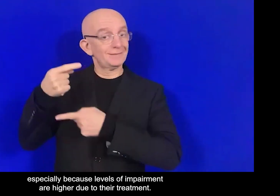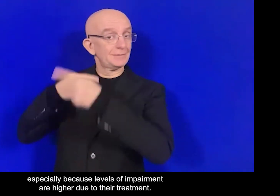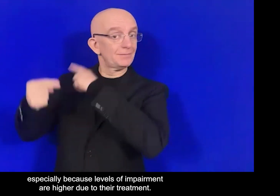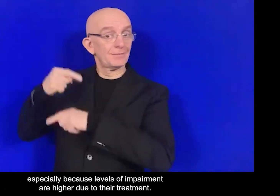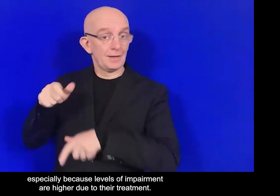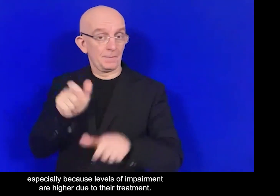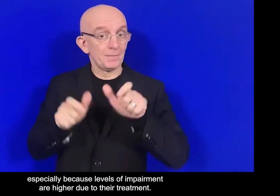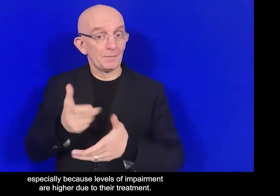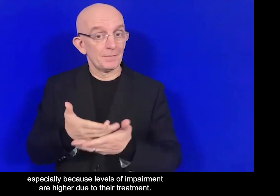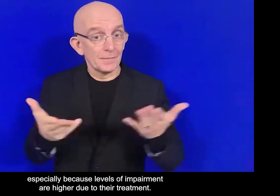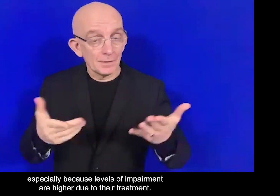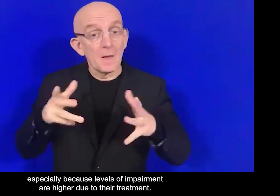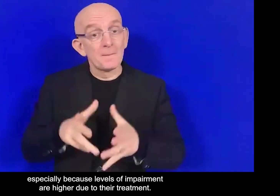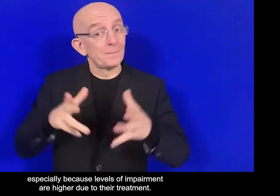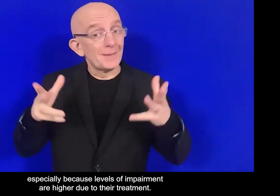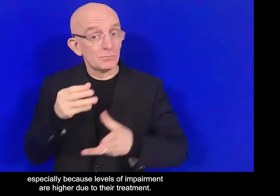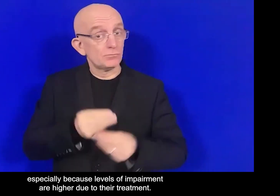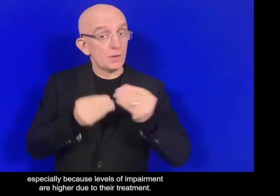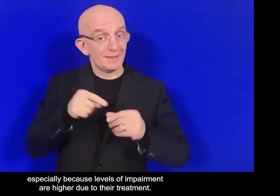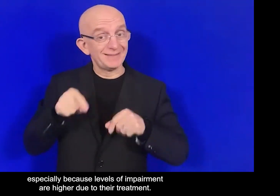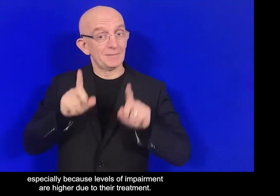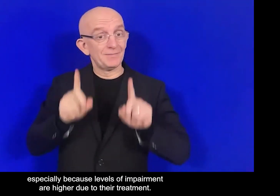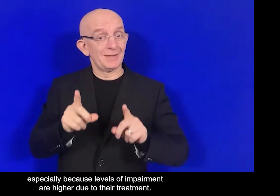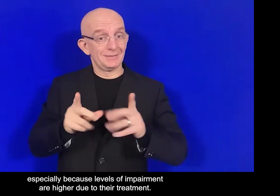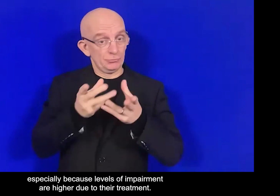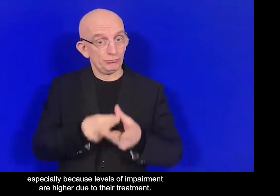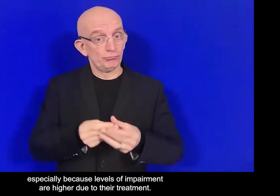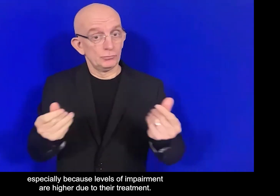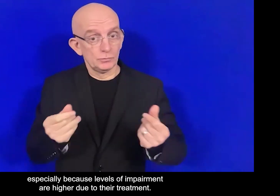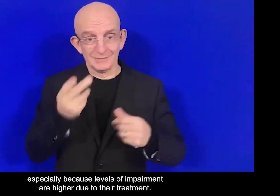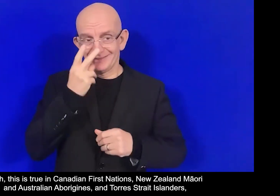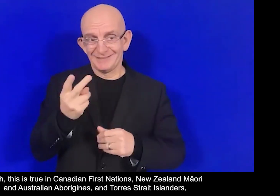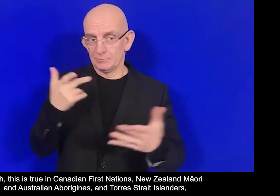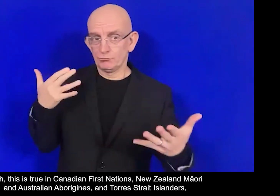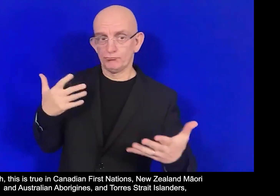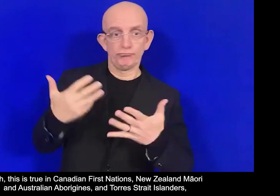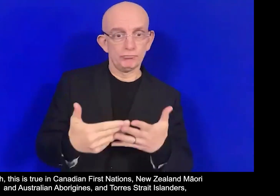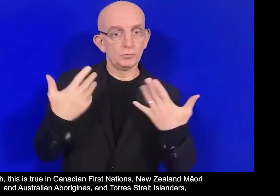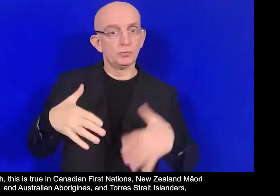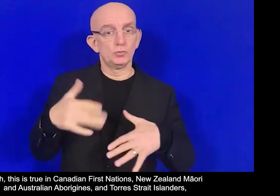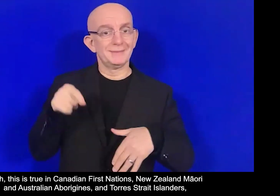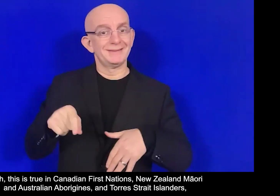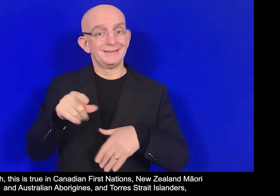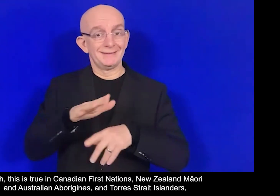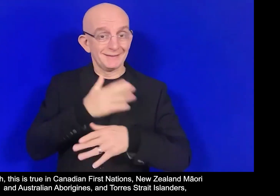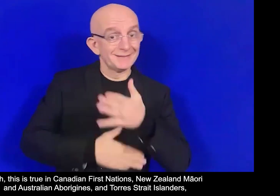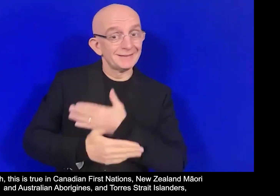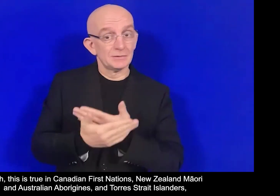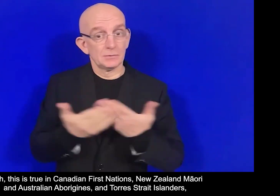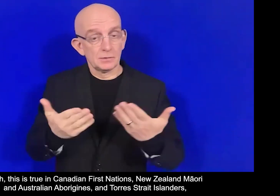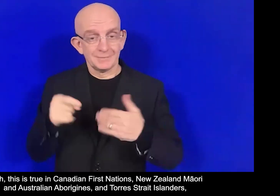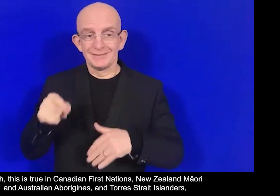especially because levels of impairment are higher due to their treatment. Both, this is true